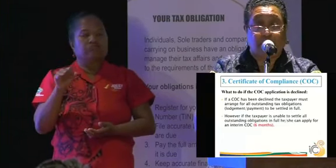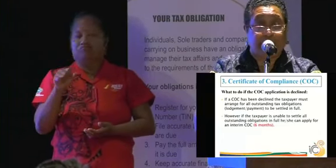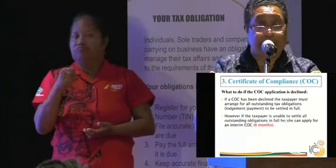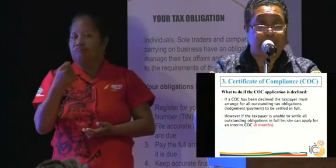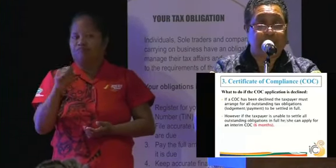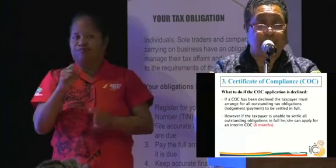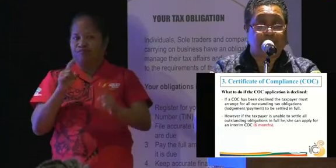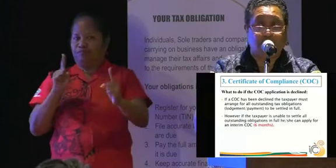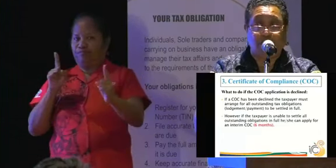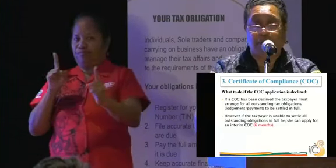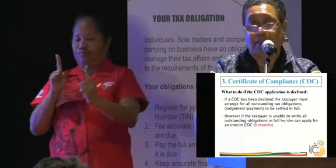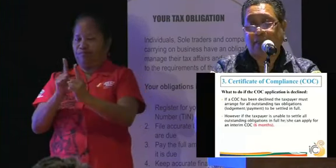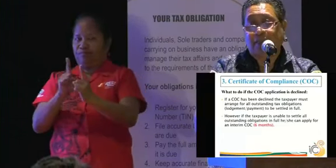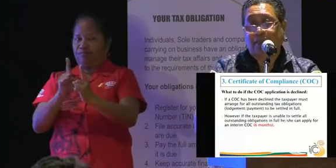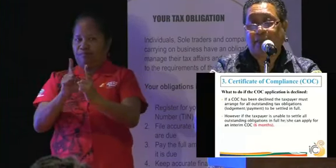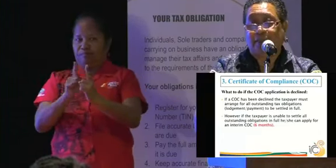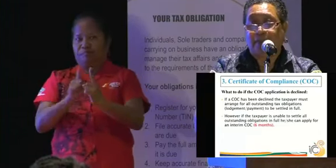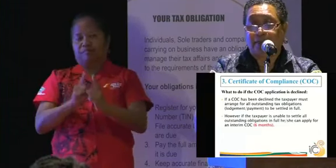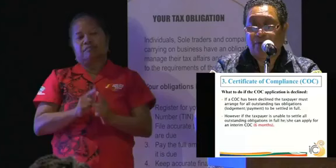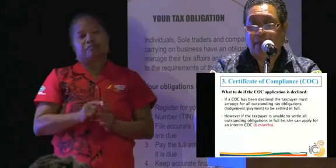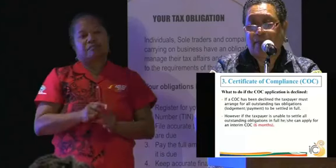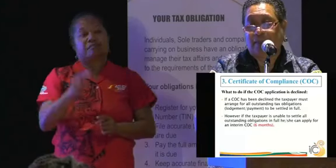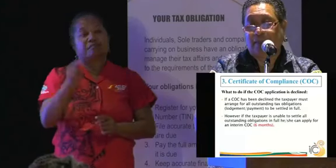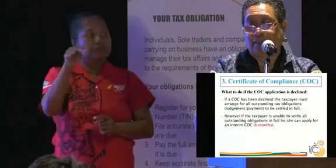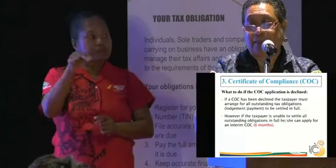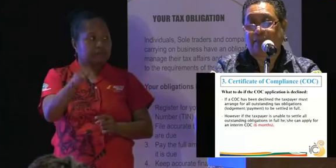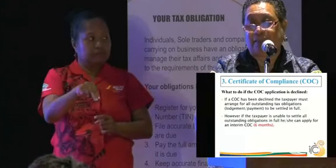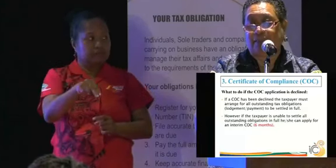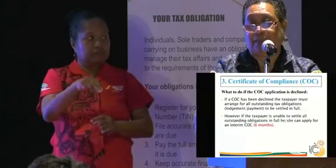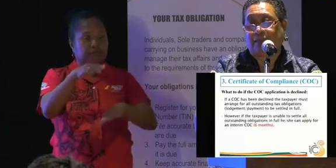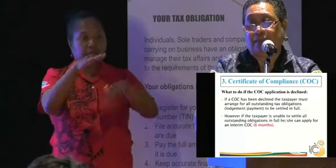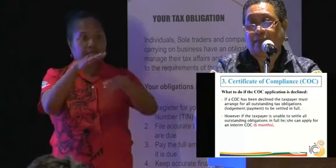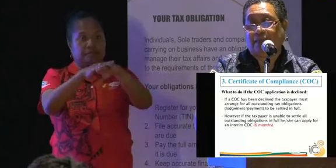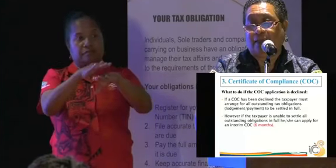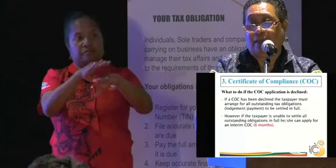meet those requirements in full, then you can ask